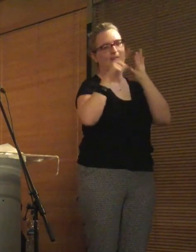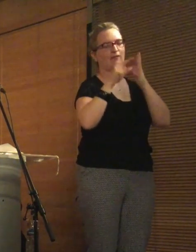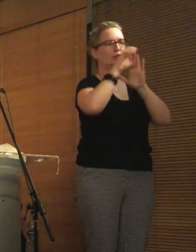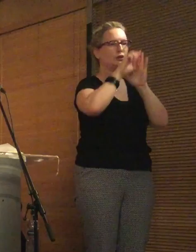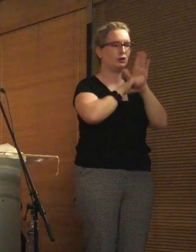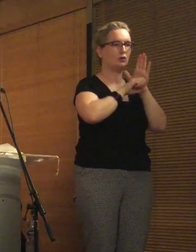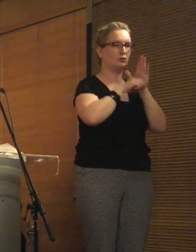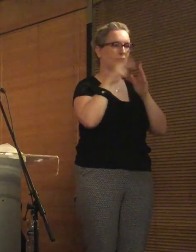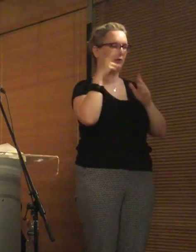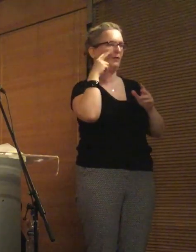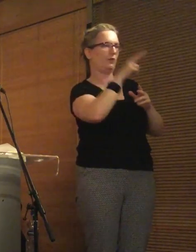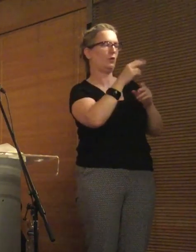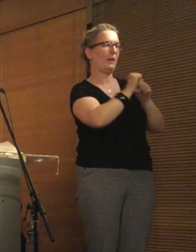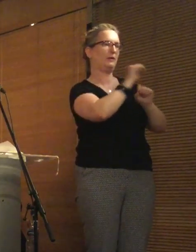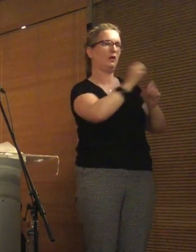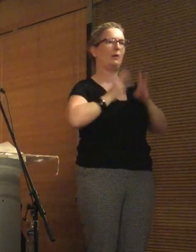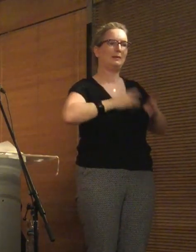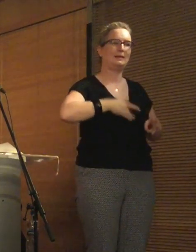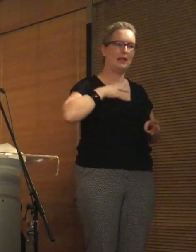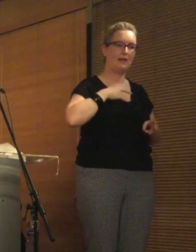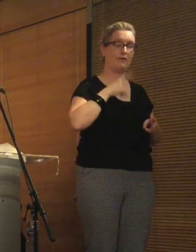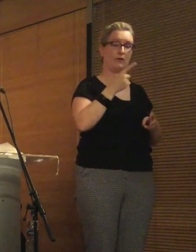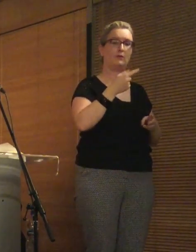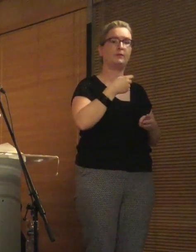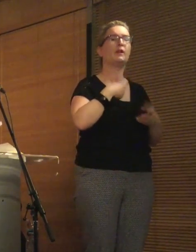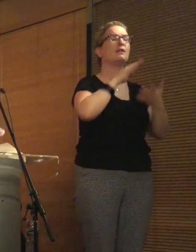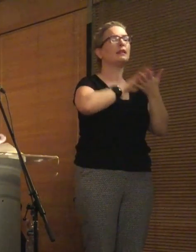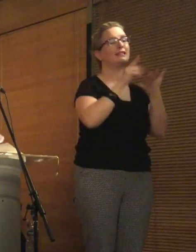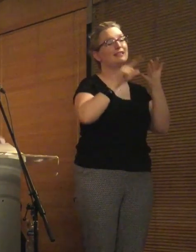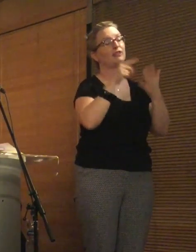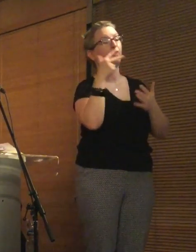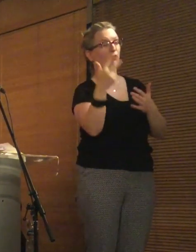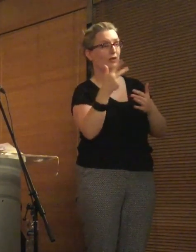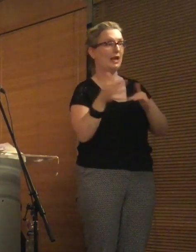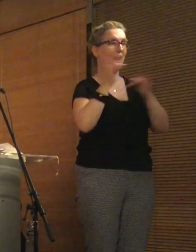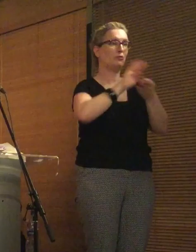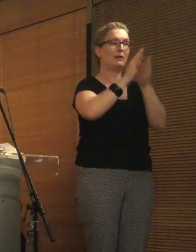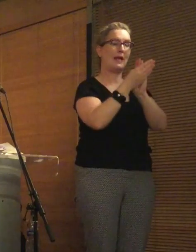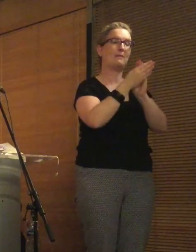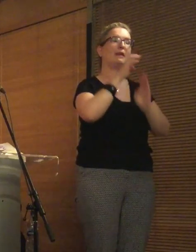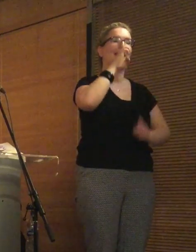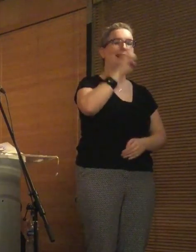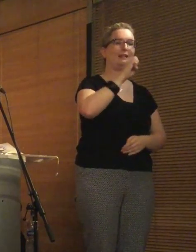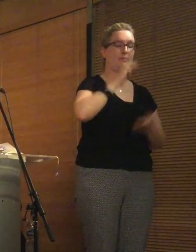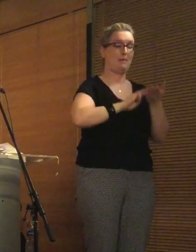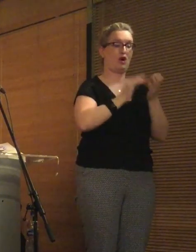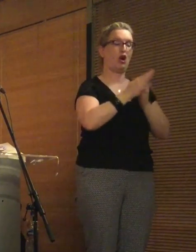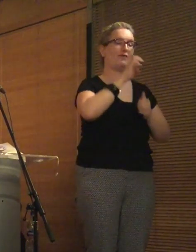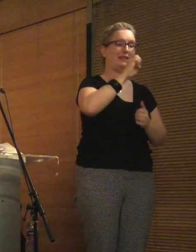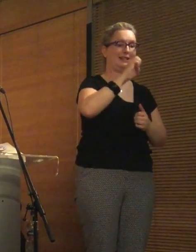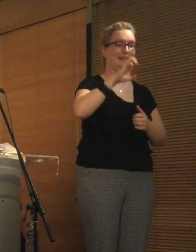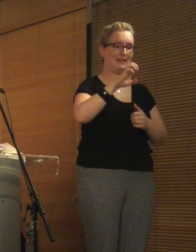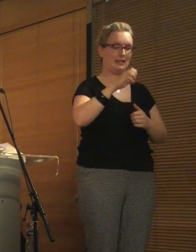Constitution. The difference it made in 1973, after we became a member of the EEC for the development of